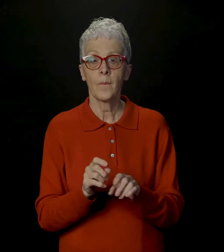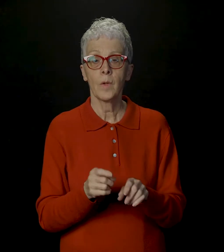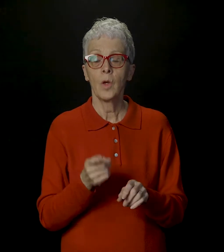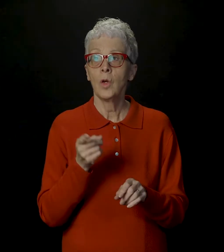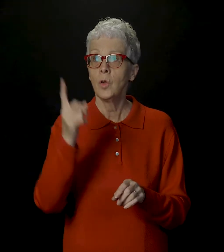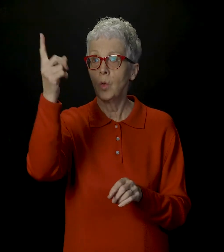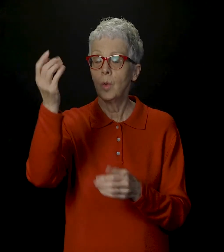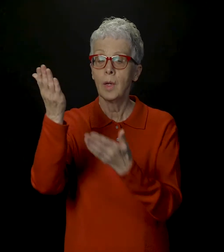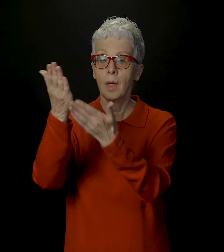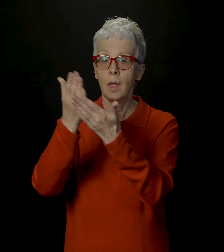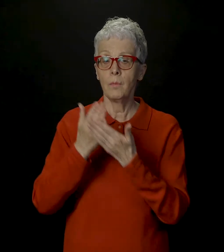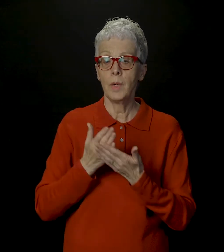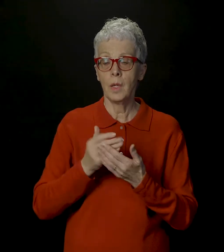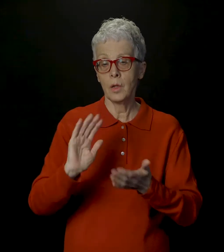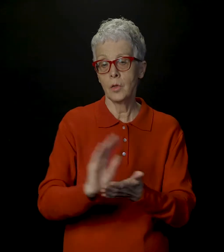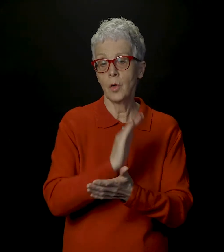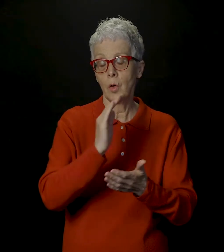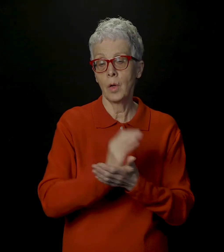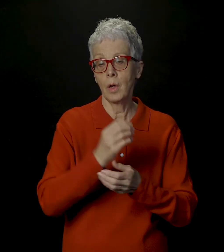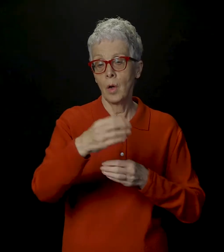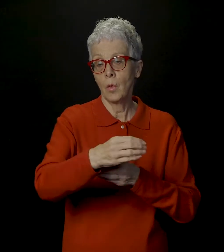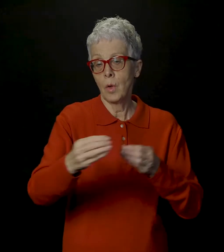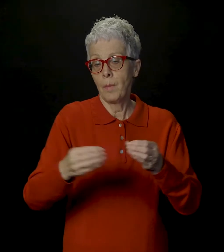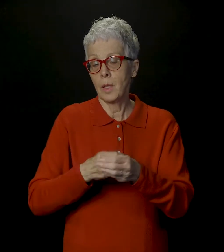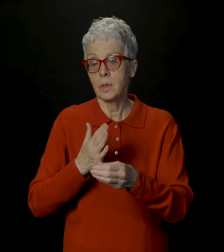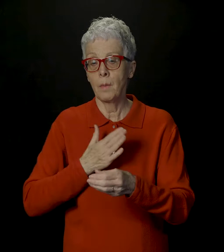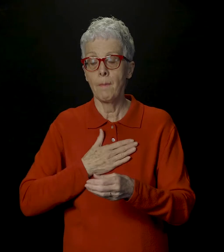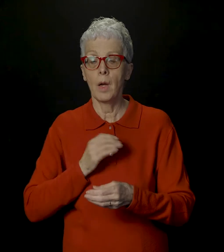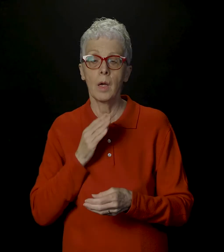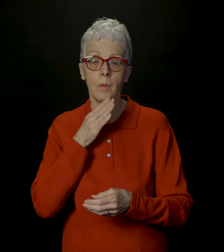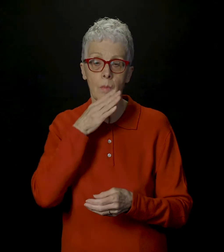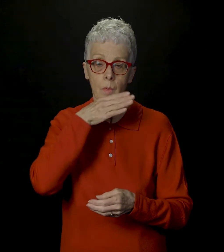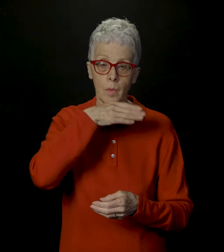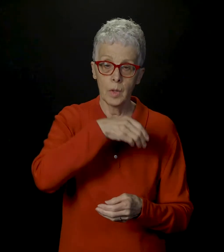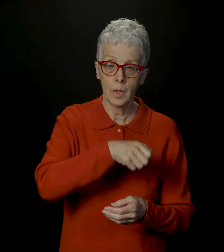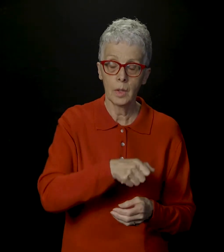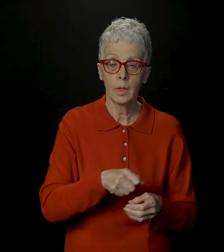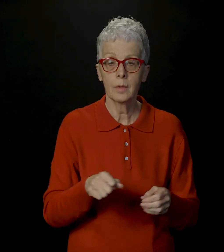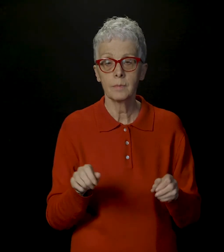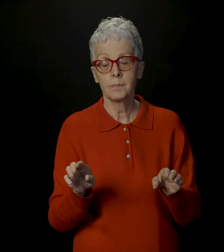You give me joy For my morning